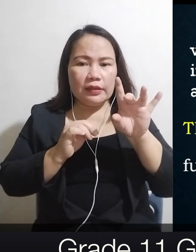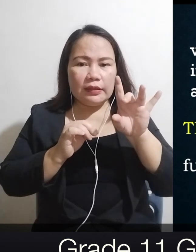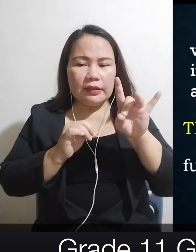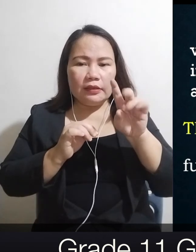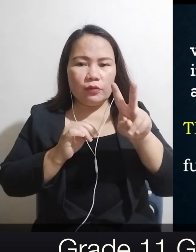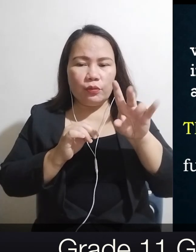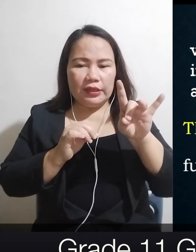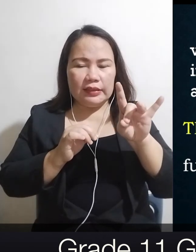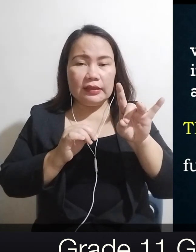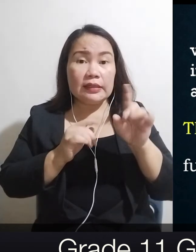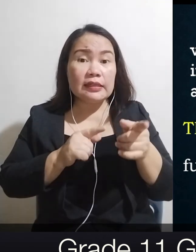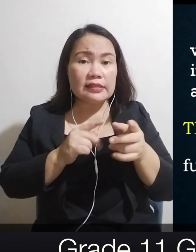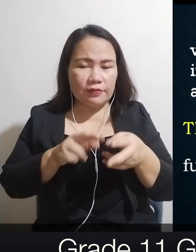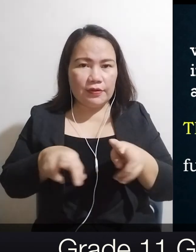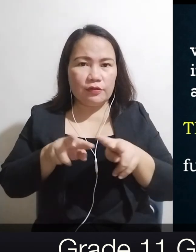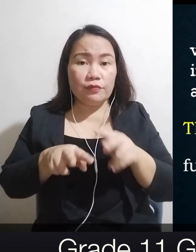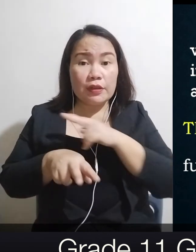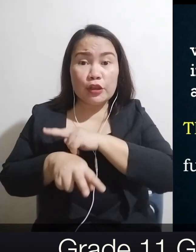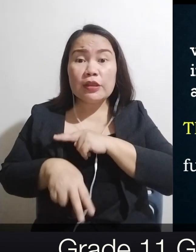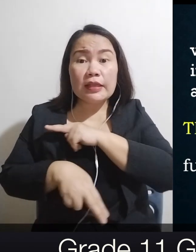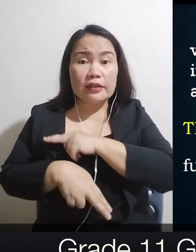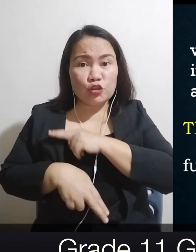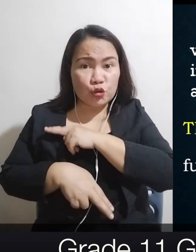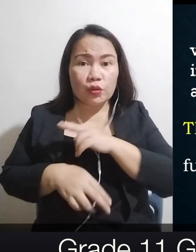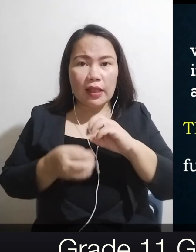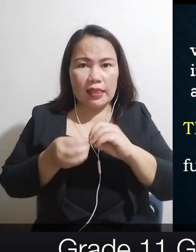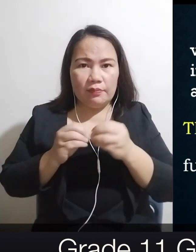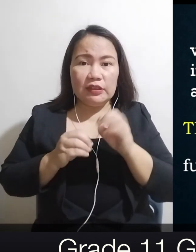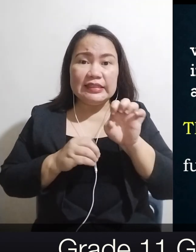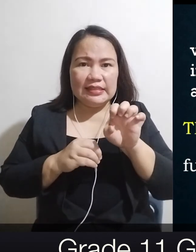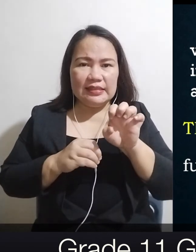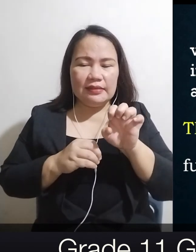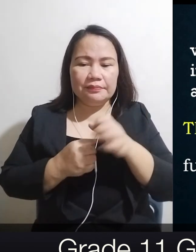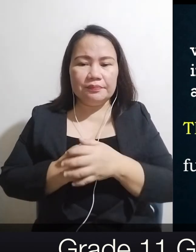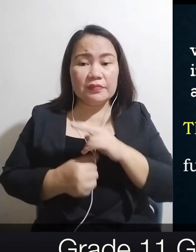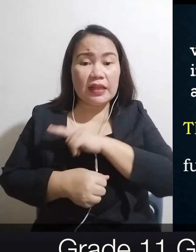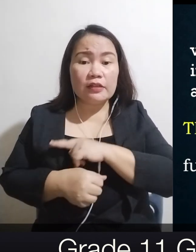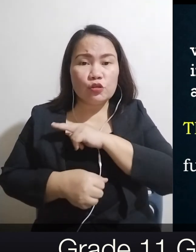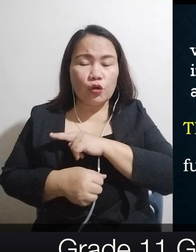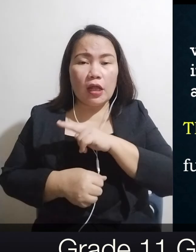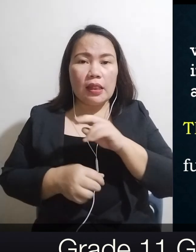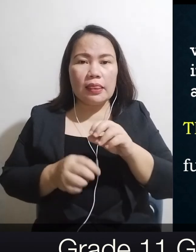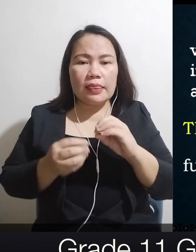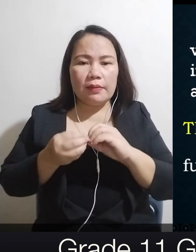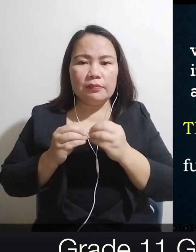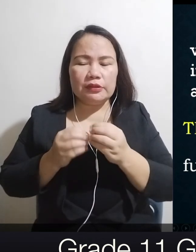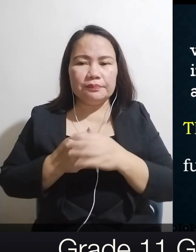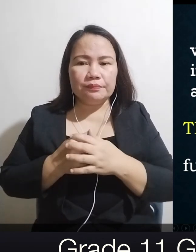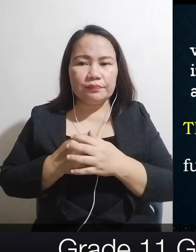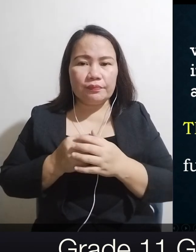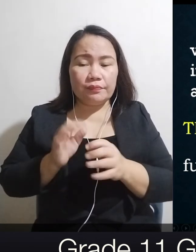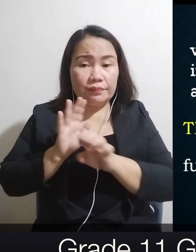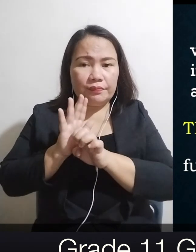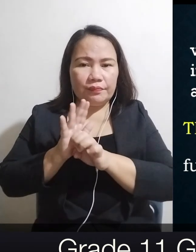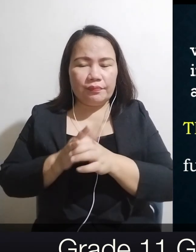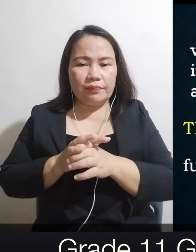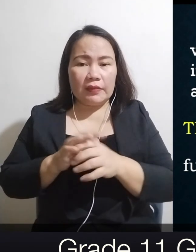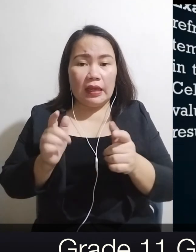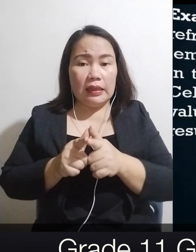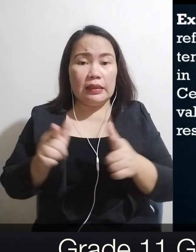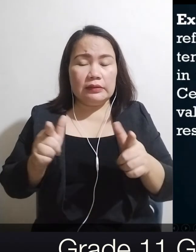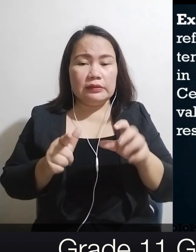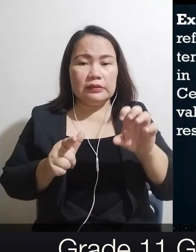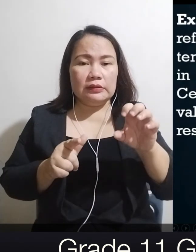2.71828. Okay. So, that's the value of the natural number, or yung letter E natin. Okay, I'll